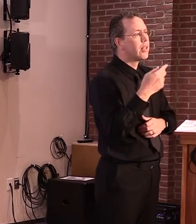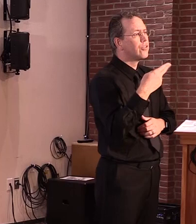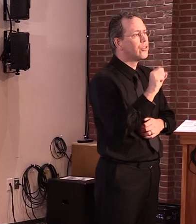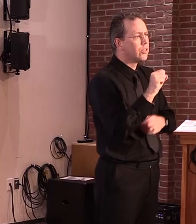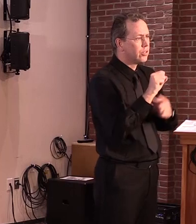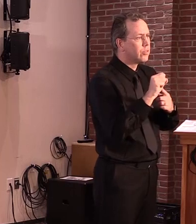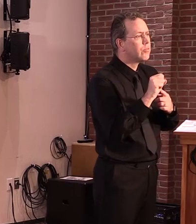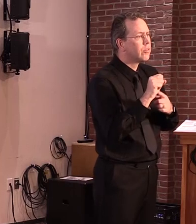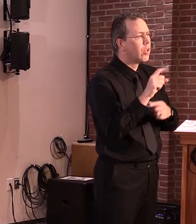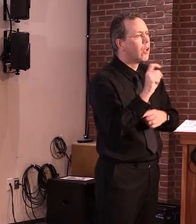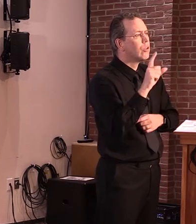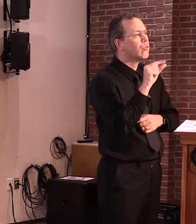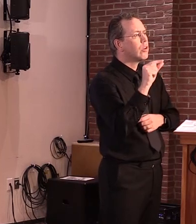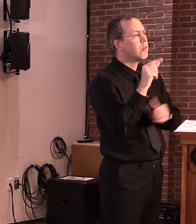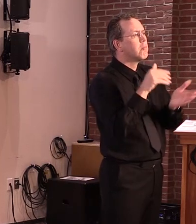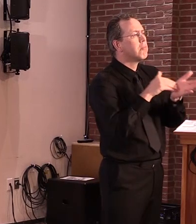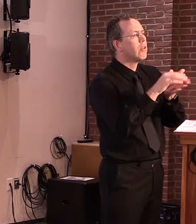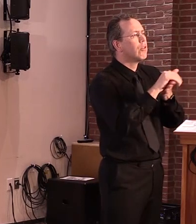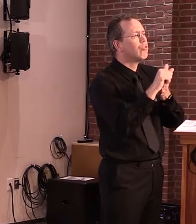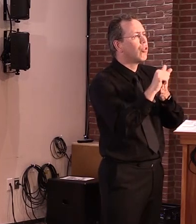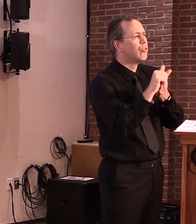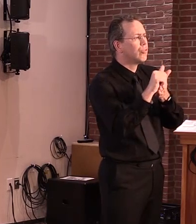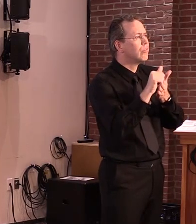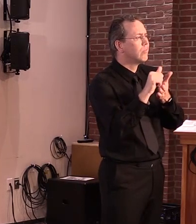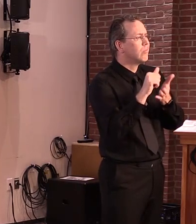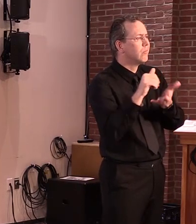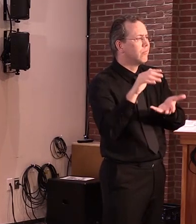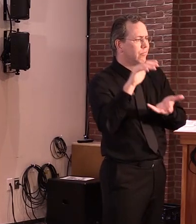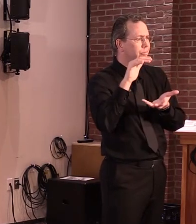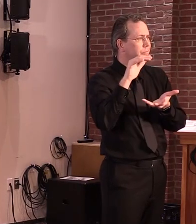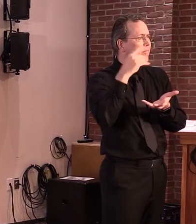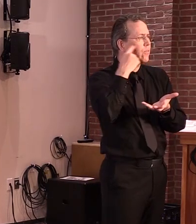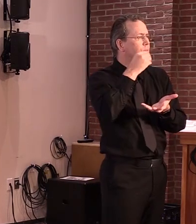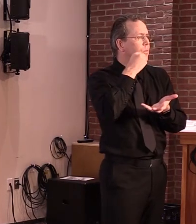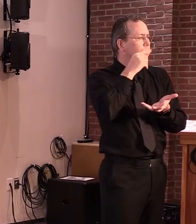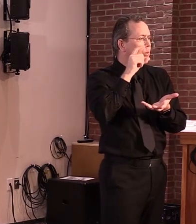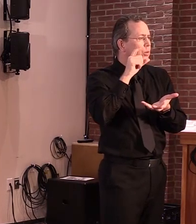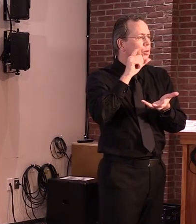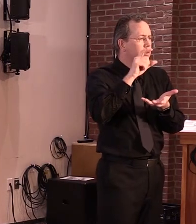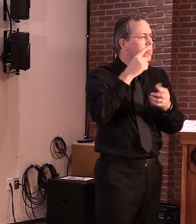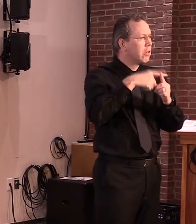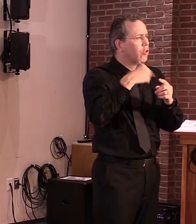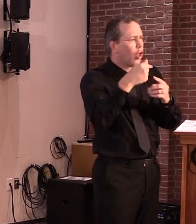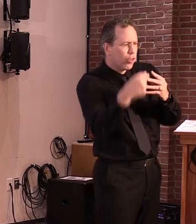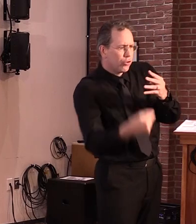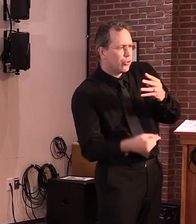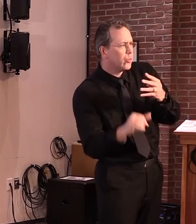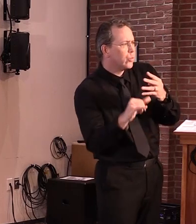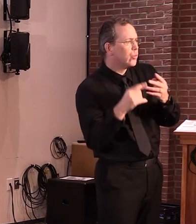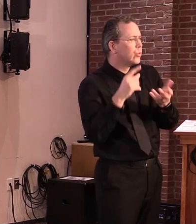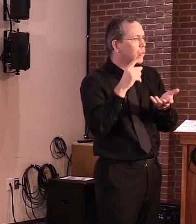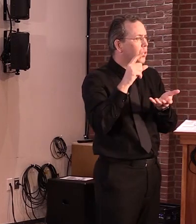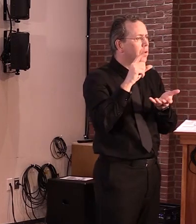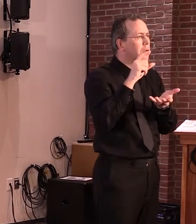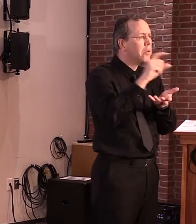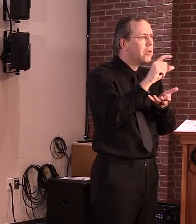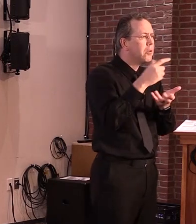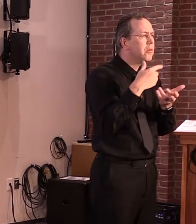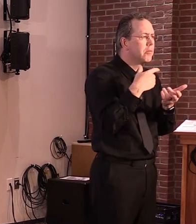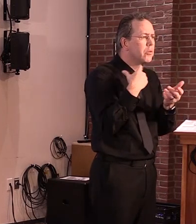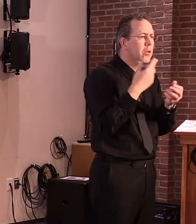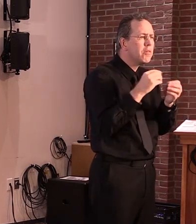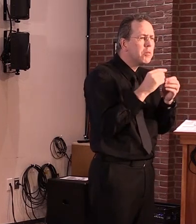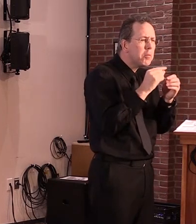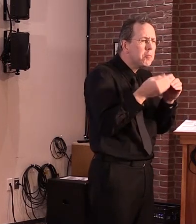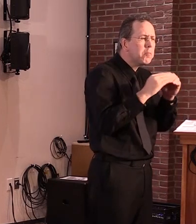million. In response to this. Food security is part of that. If we need to spend a little bit more to make sure that